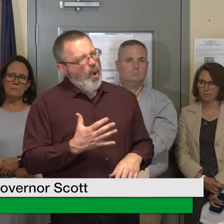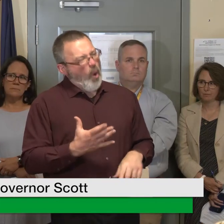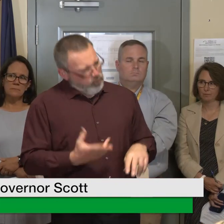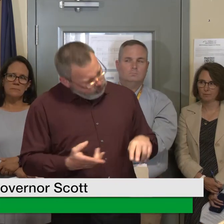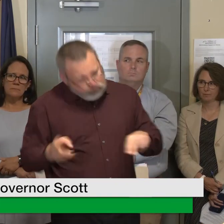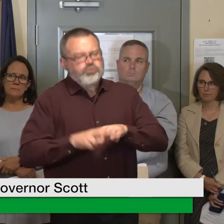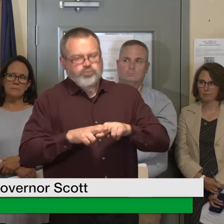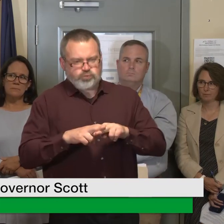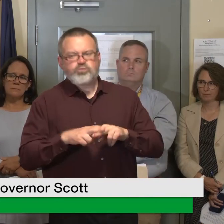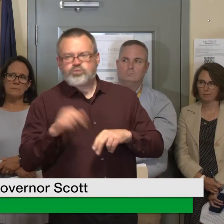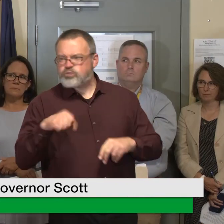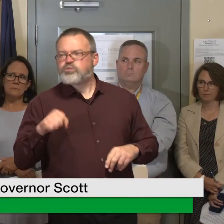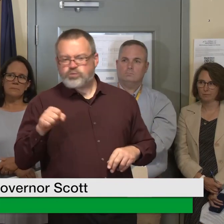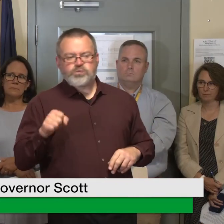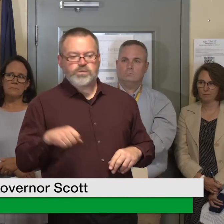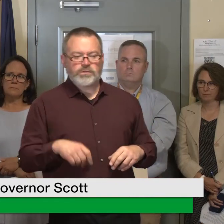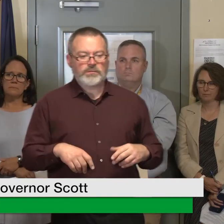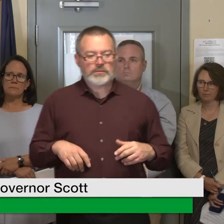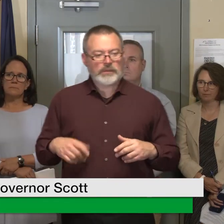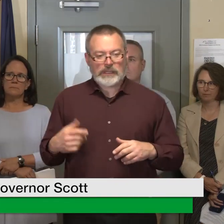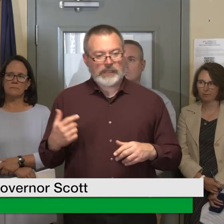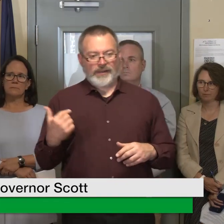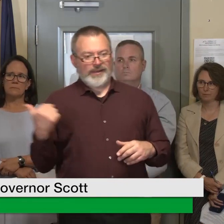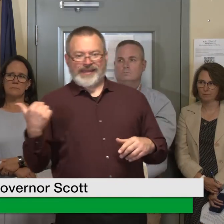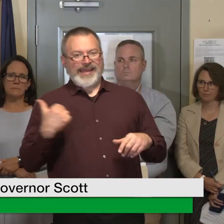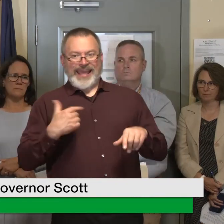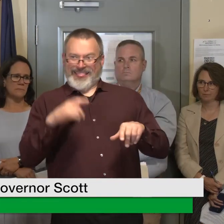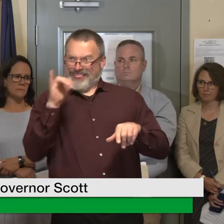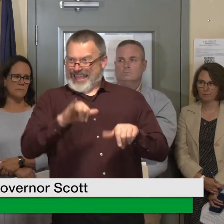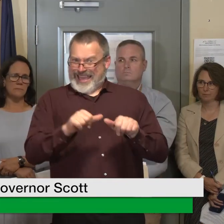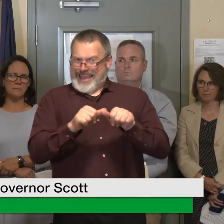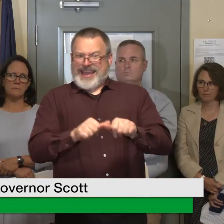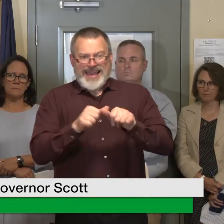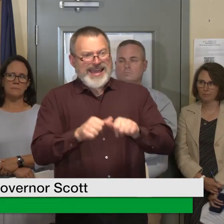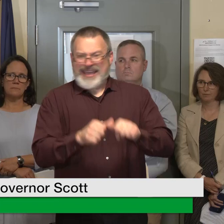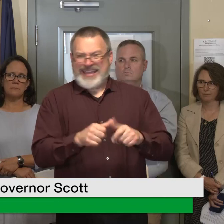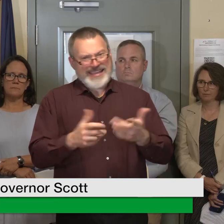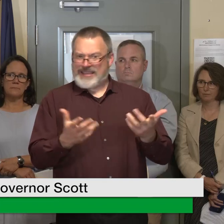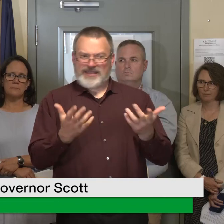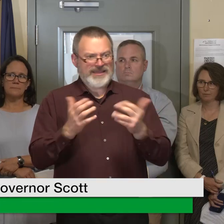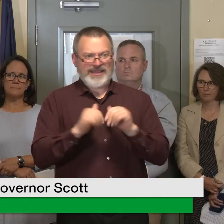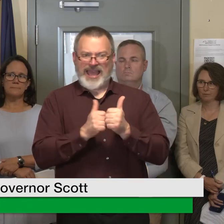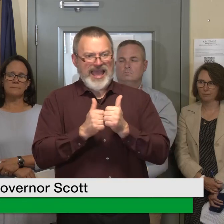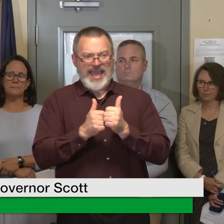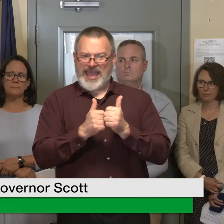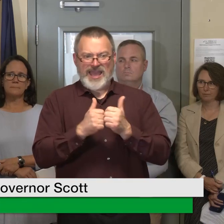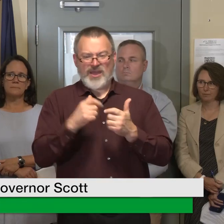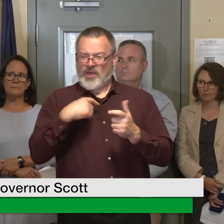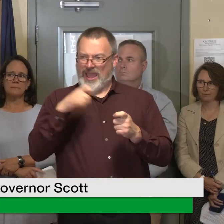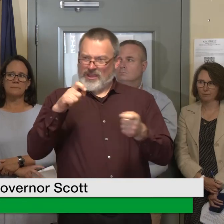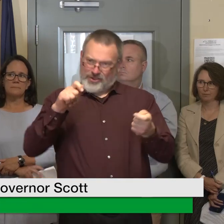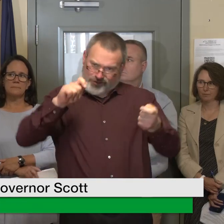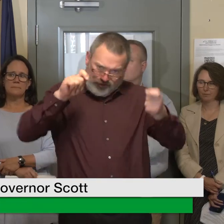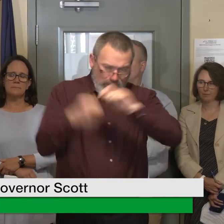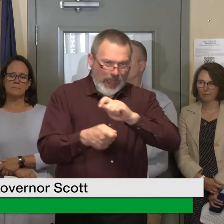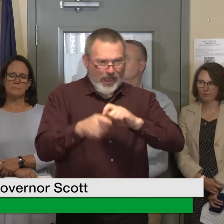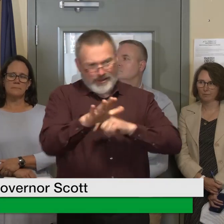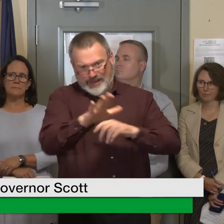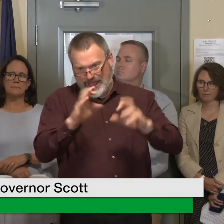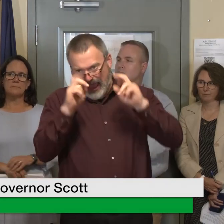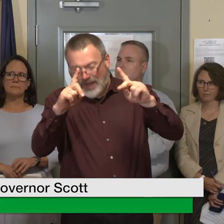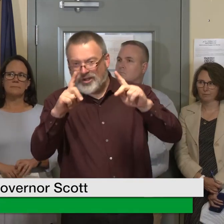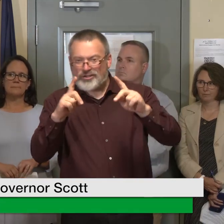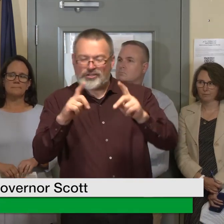just, we can't continue without structural reforms in education. We can't expect this to fix